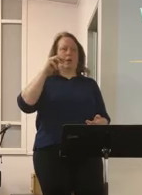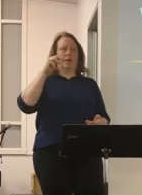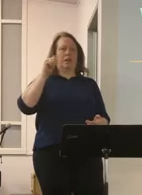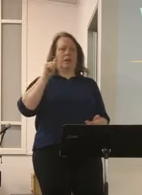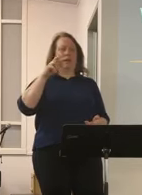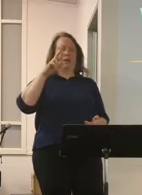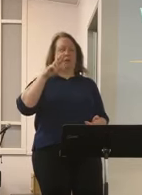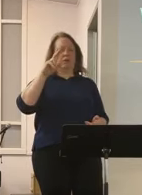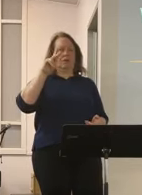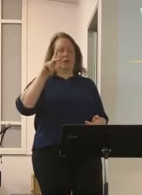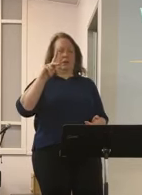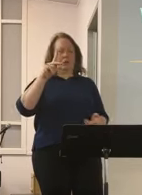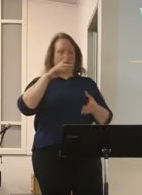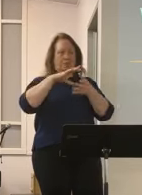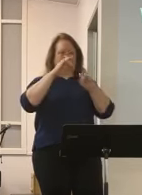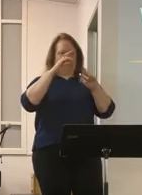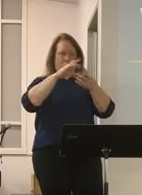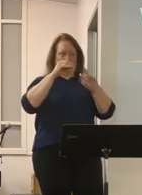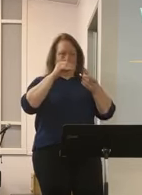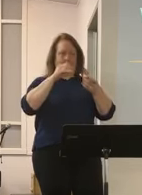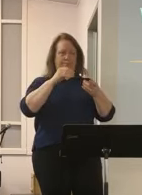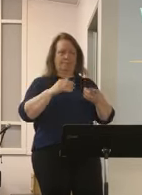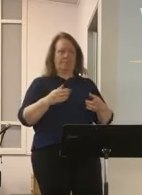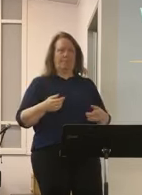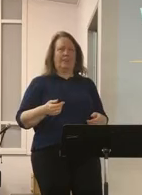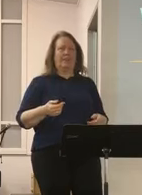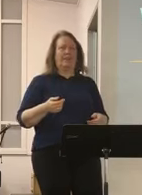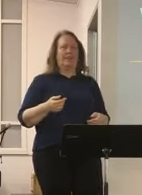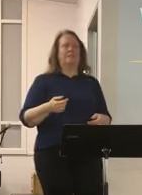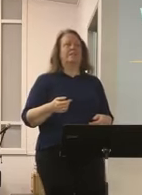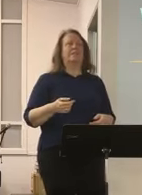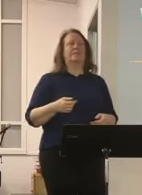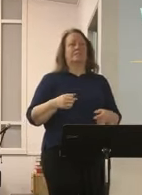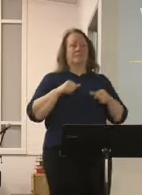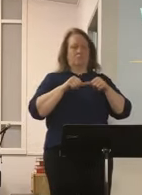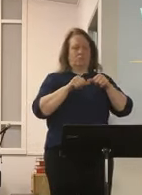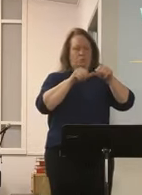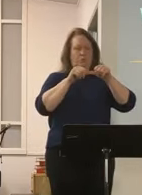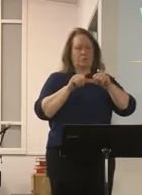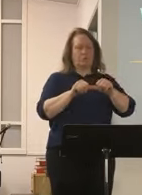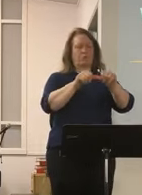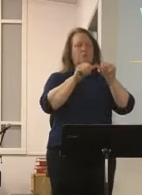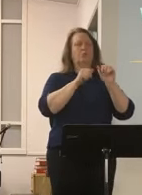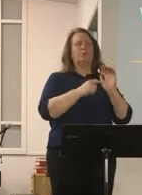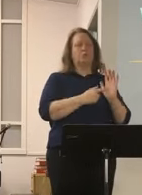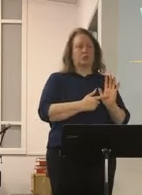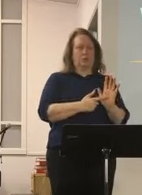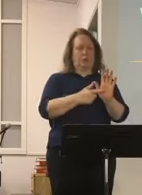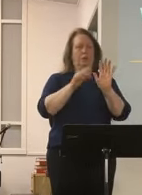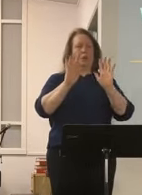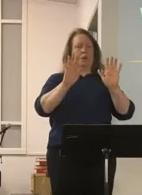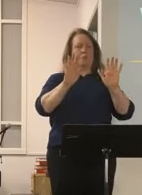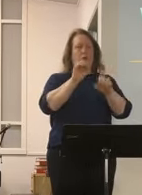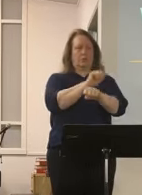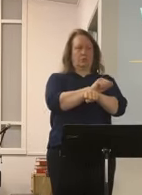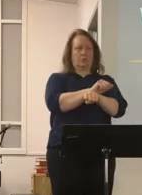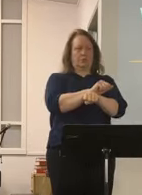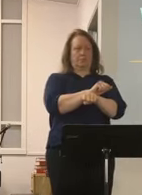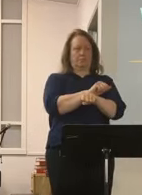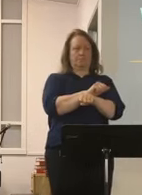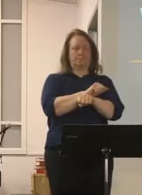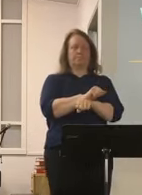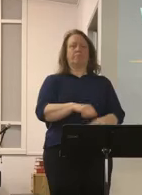this story is also in Matthew and Mark, and they're going to continue showing a string of miracles. And last week I said